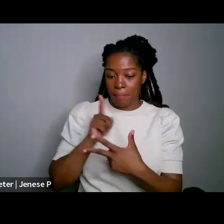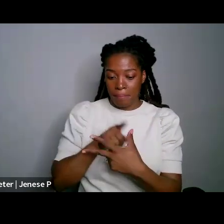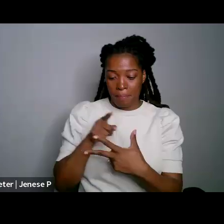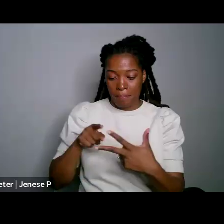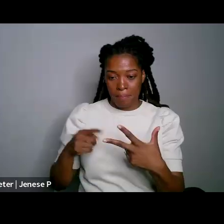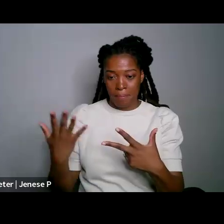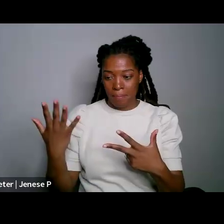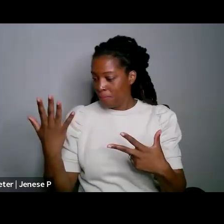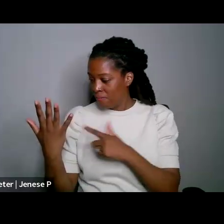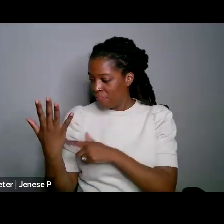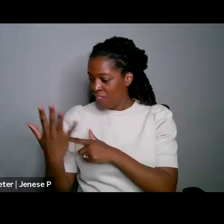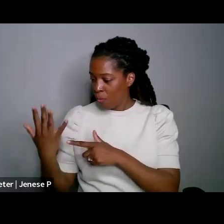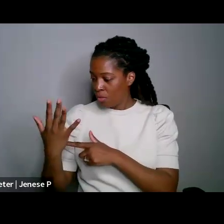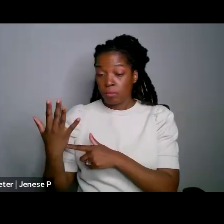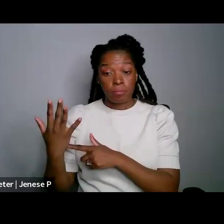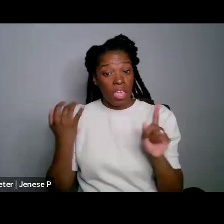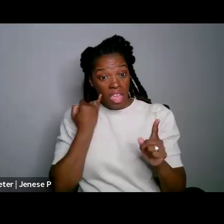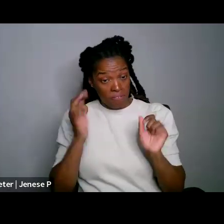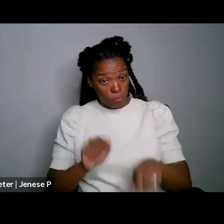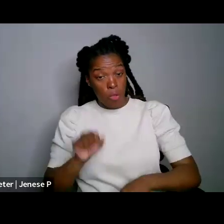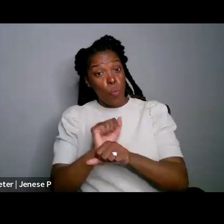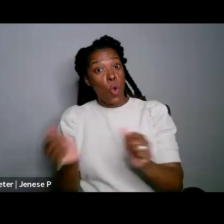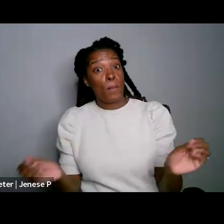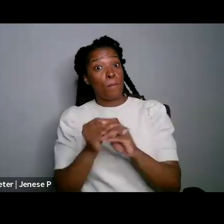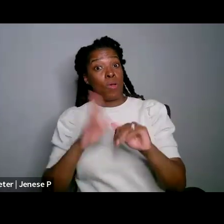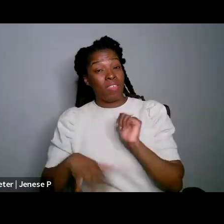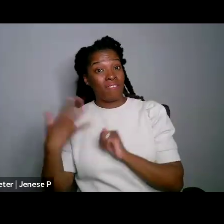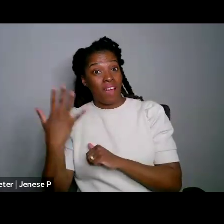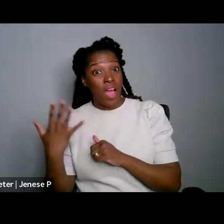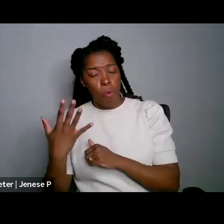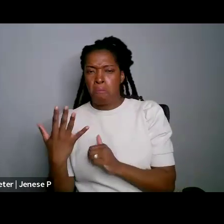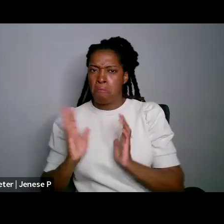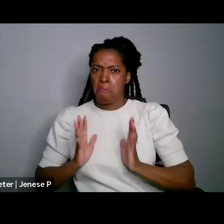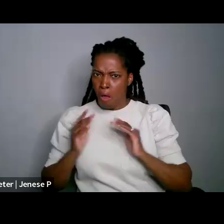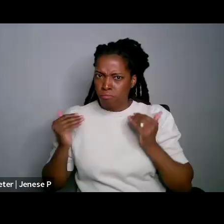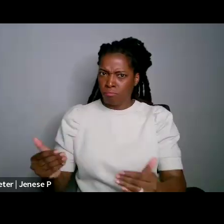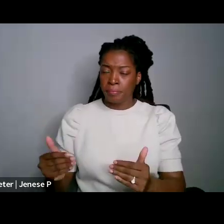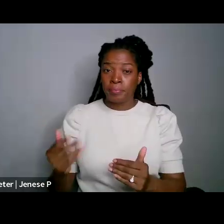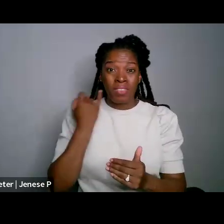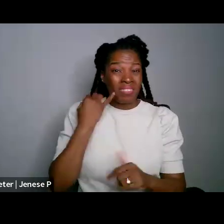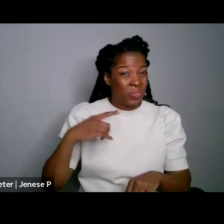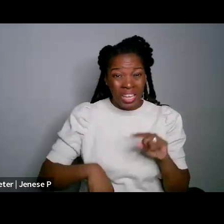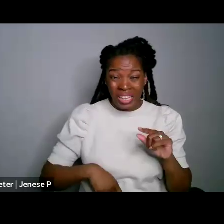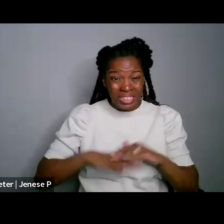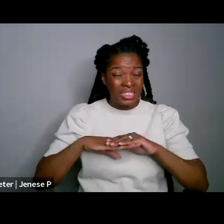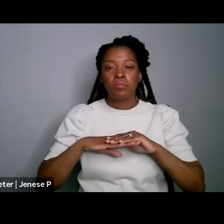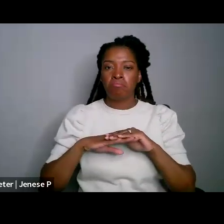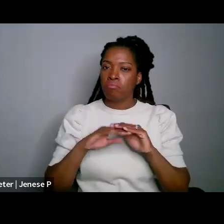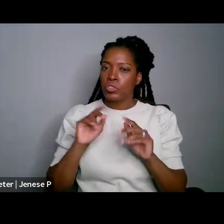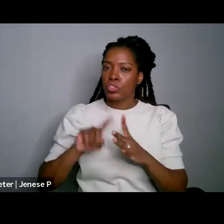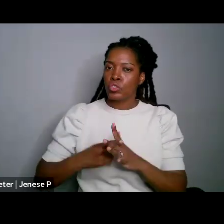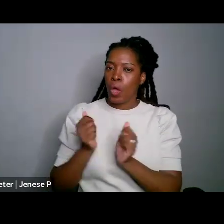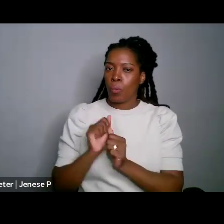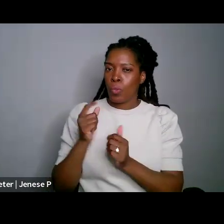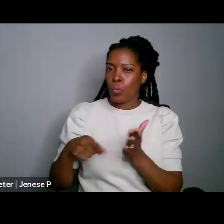realistically work more than that, then you do that. But if you can't, start with what you have now. When I started, like I